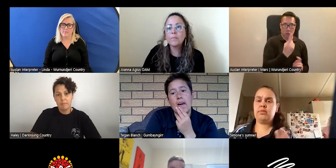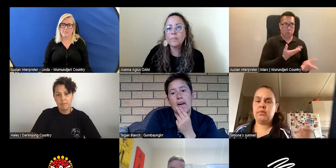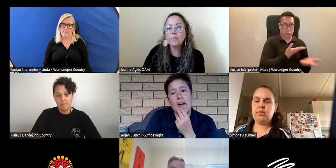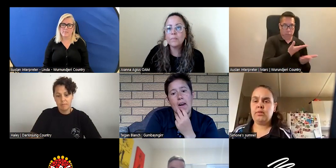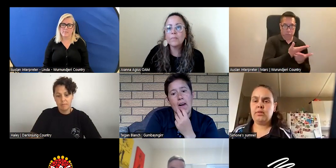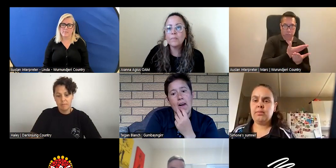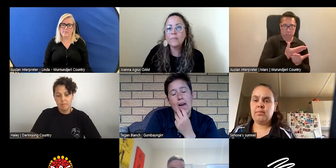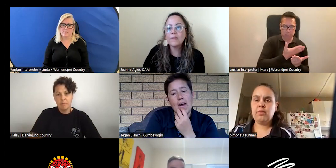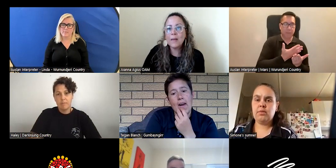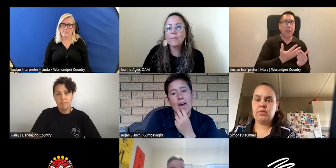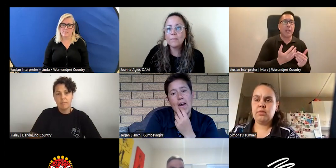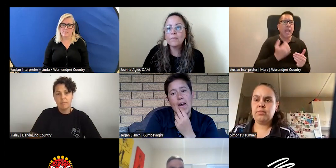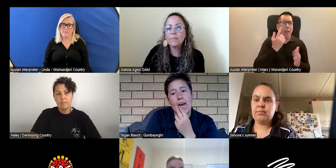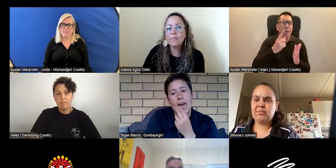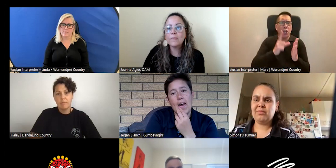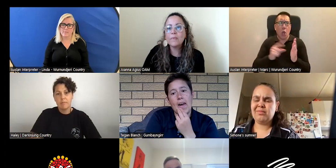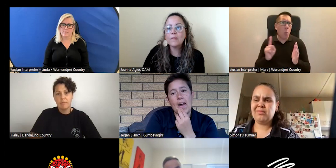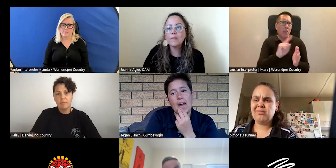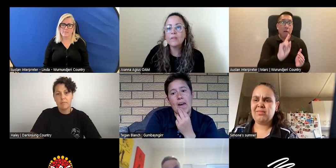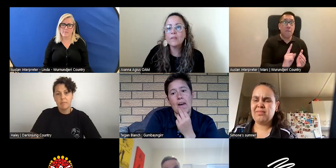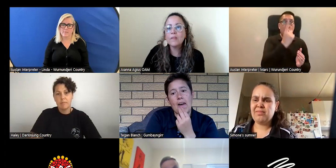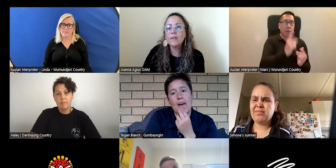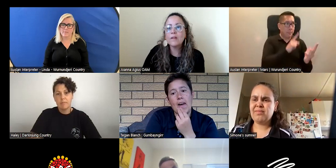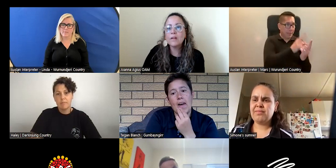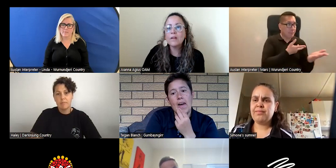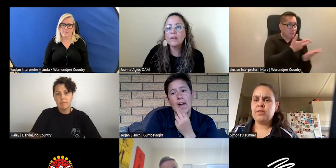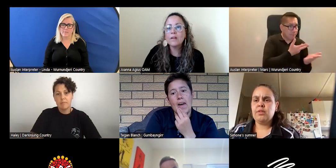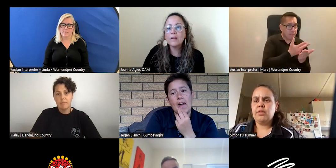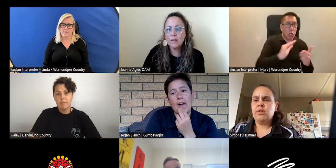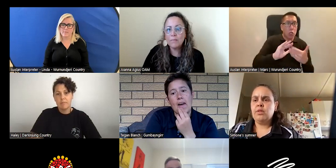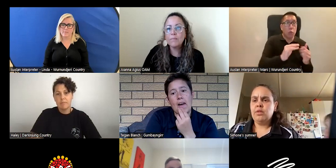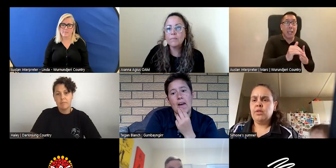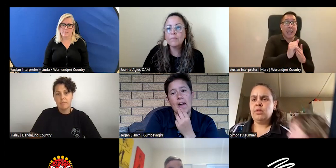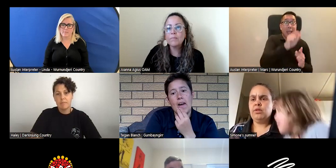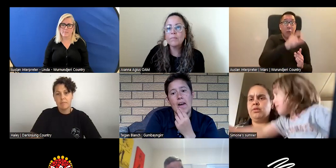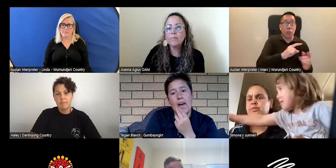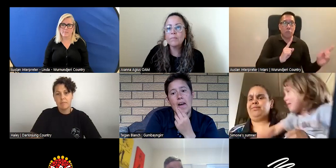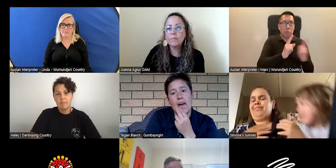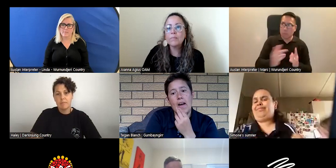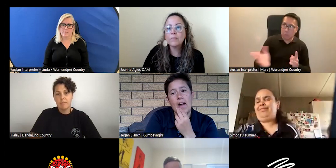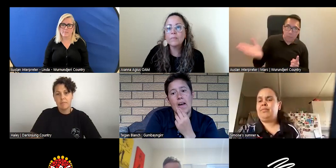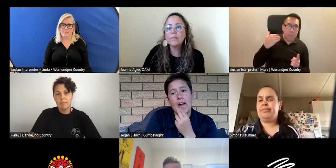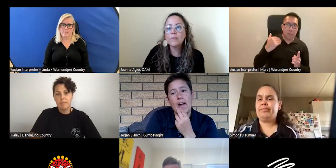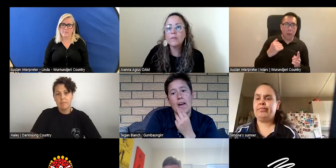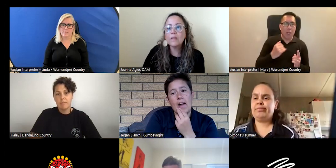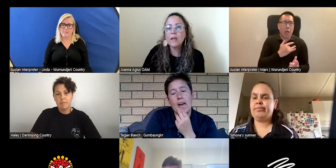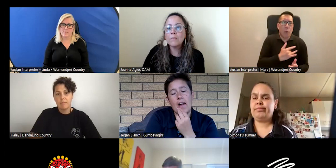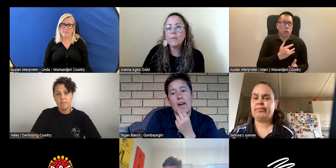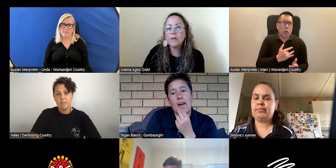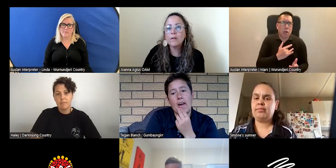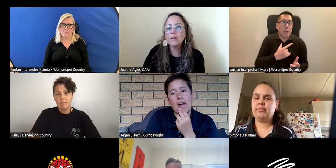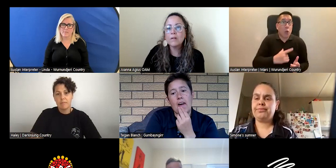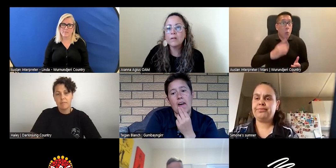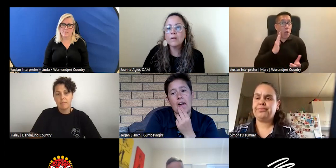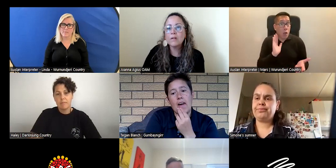And every time I went to the first round, community leaders always greeted me. I'm going to get a little bit emotional because every time I went there,